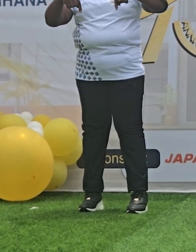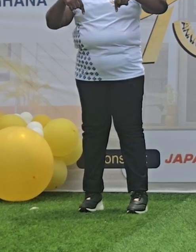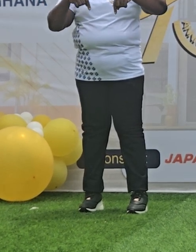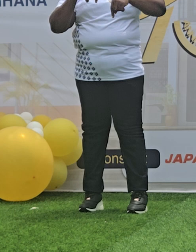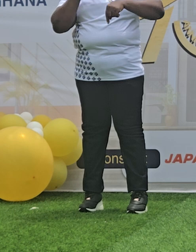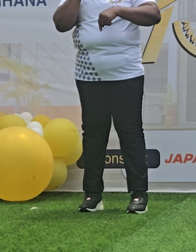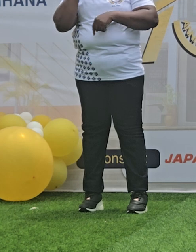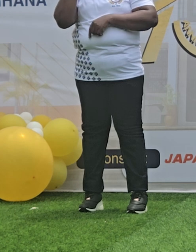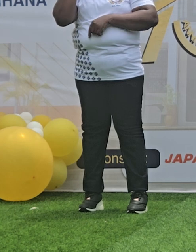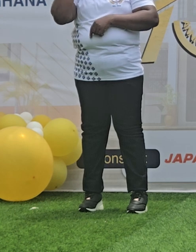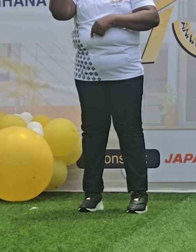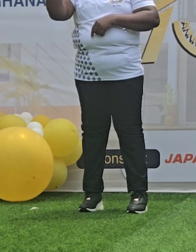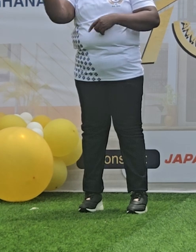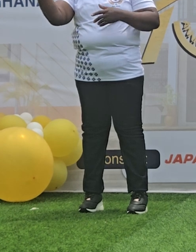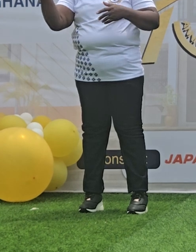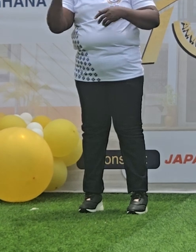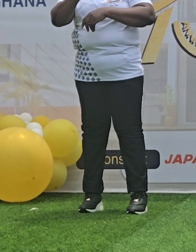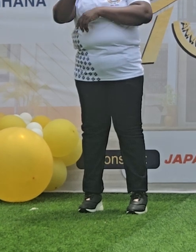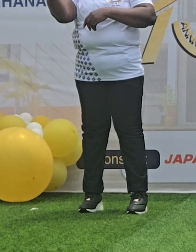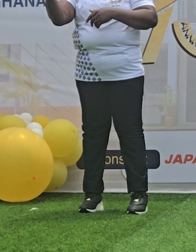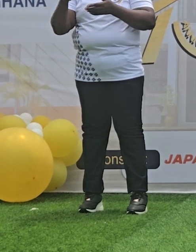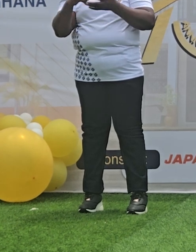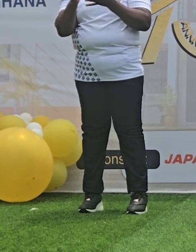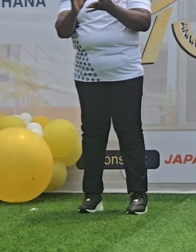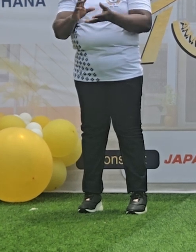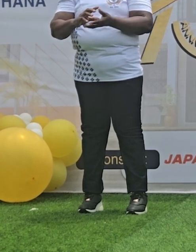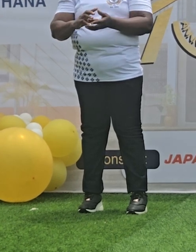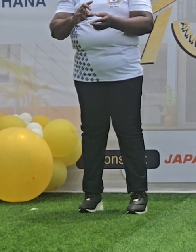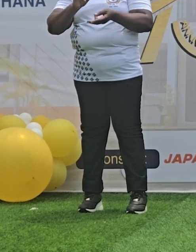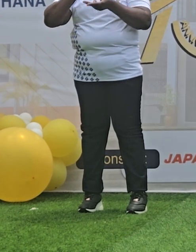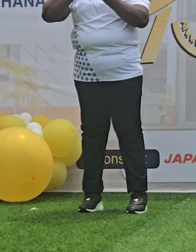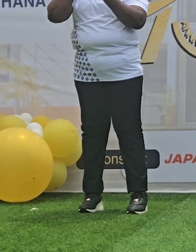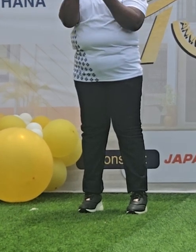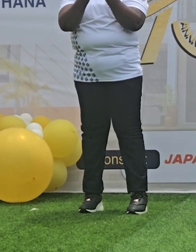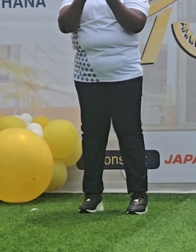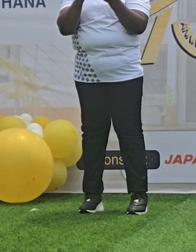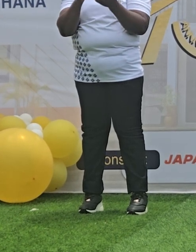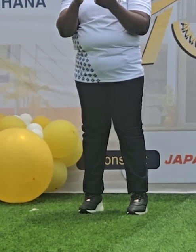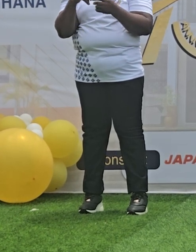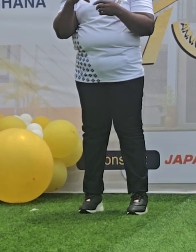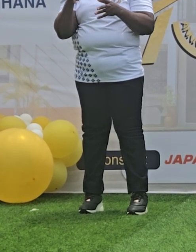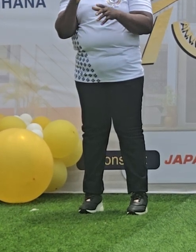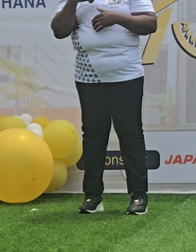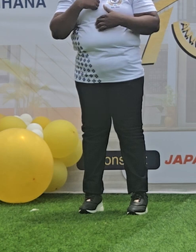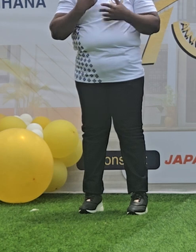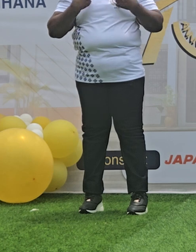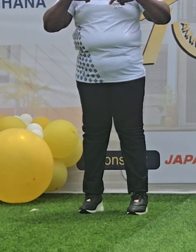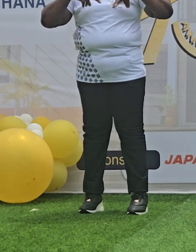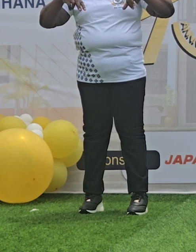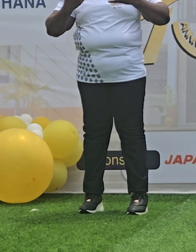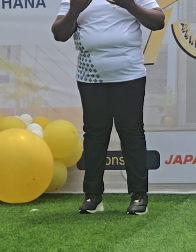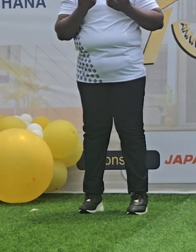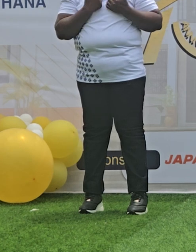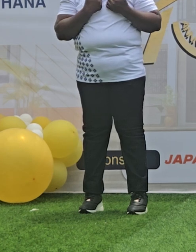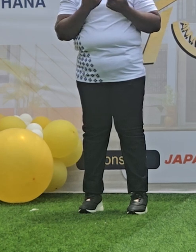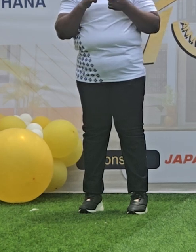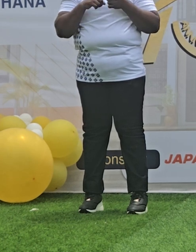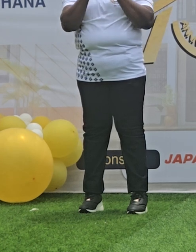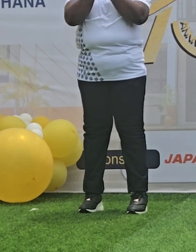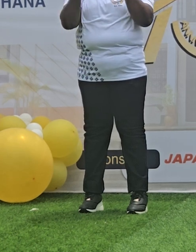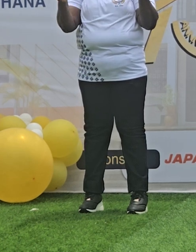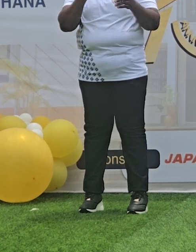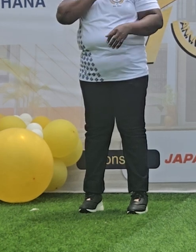unimaginable for any major project to be undertaken without the participation of a